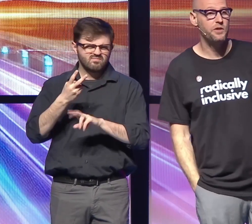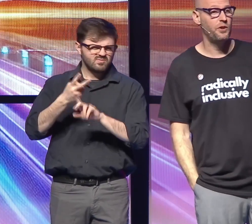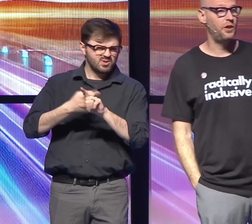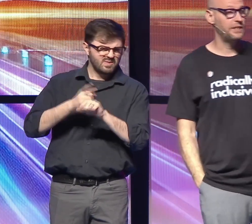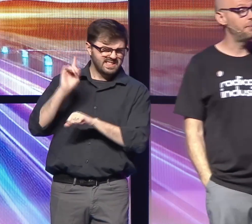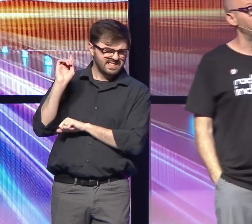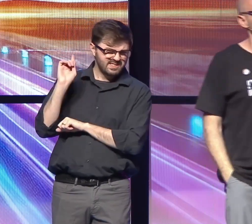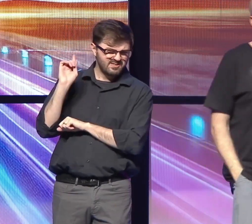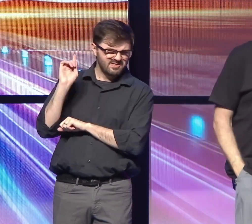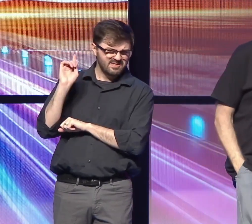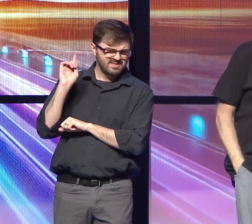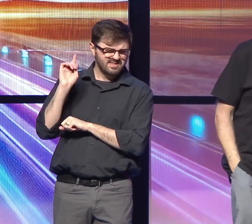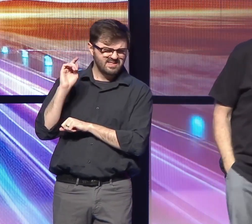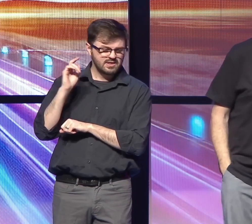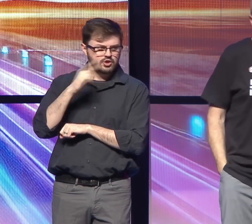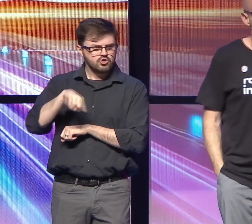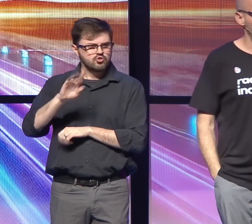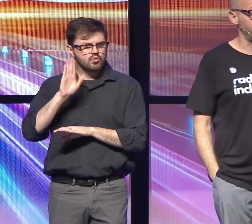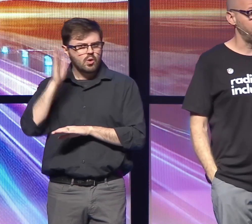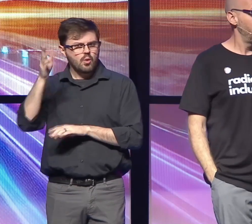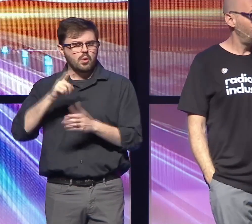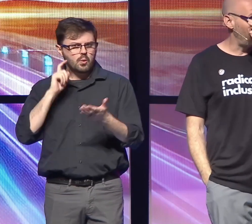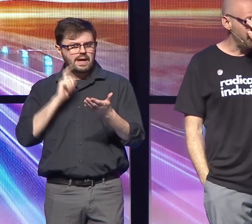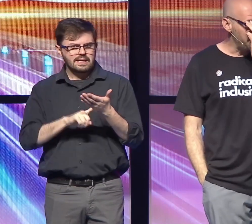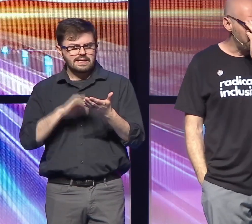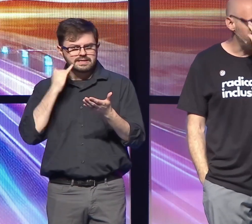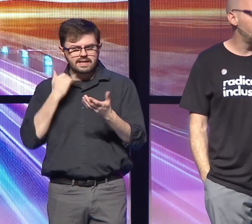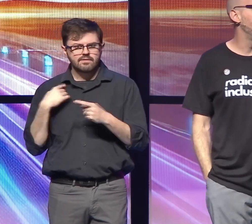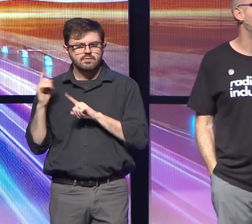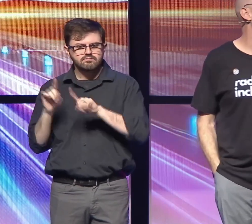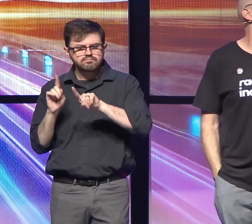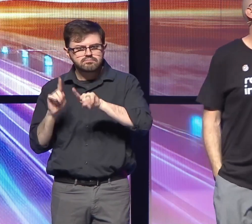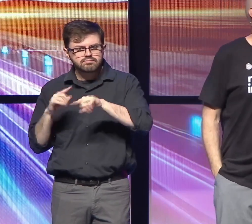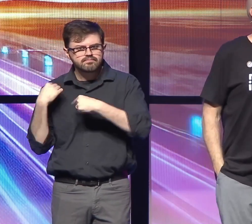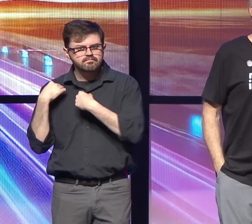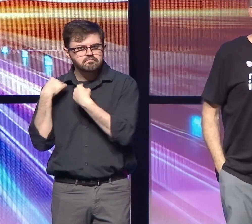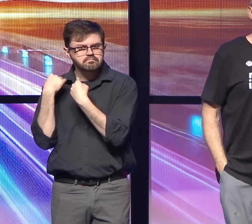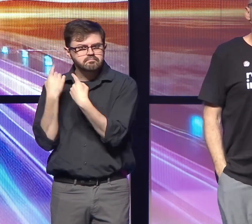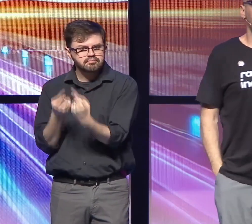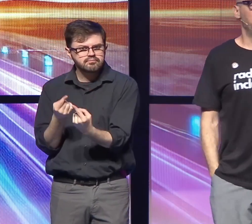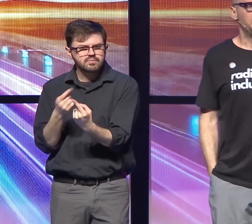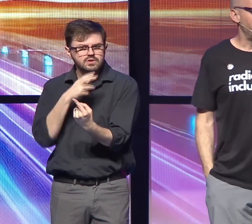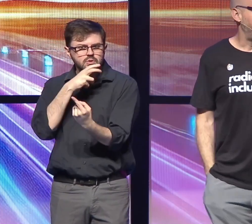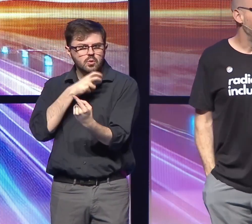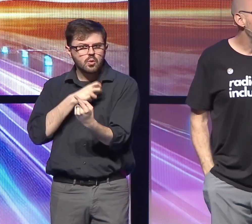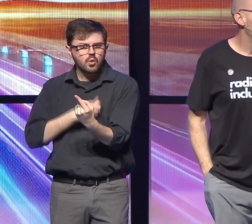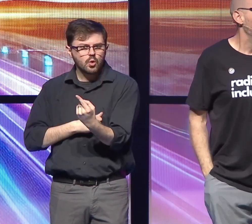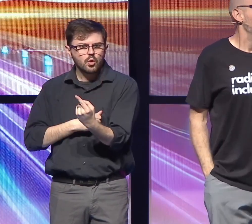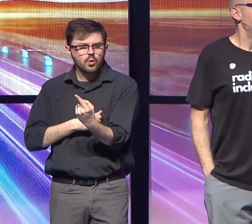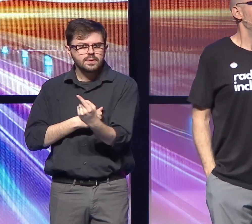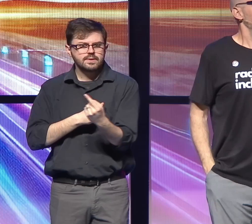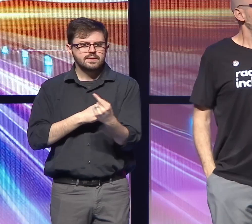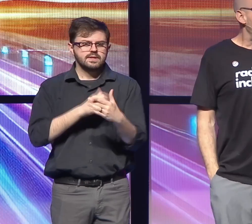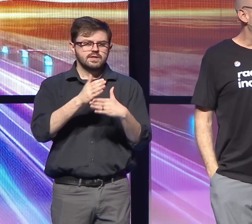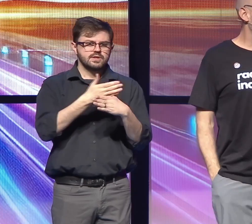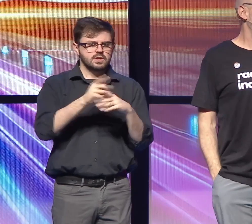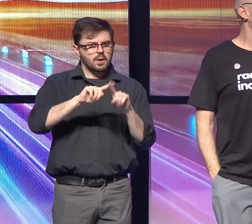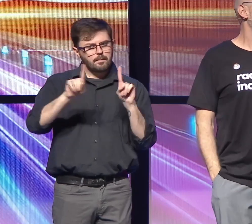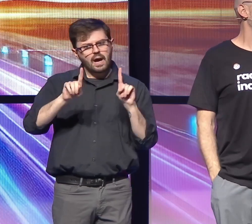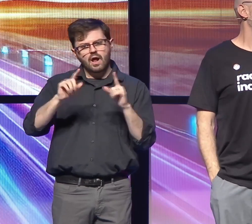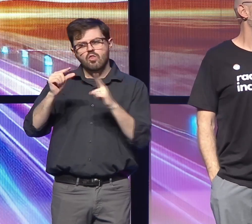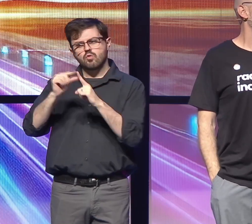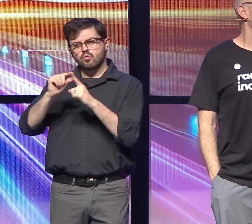around church for a long time, you'll recognize the tune. It's an old hymn, the tune is. But the words have been changed to